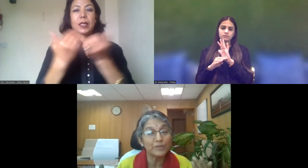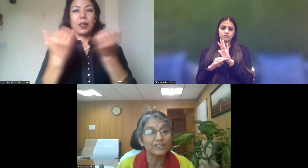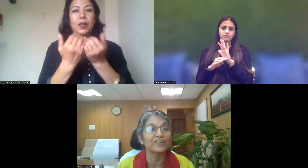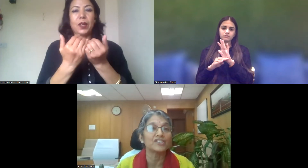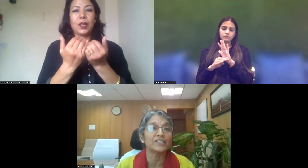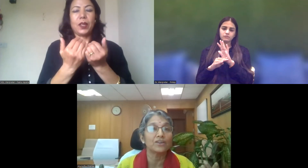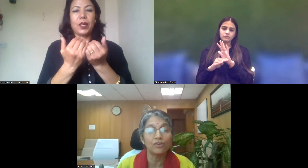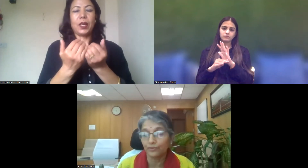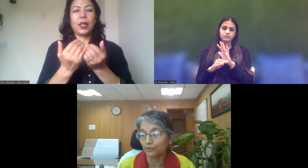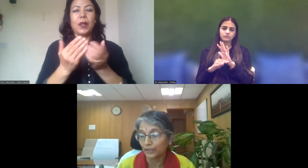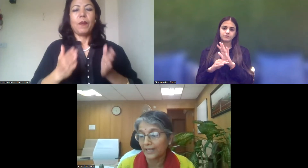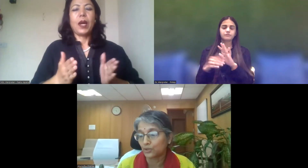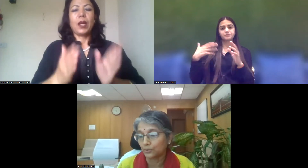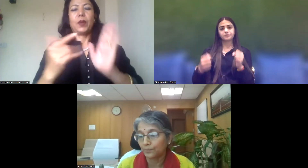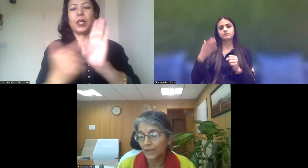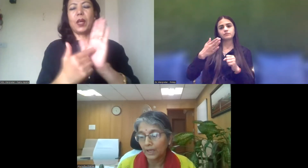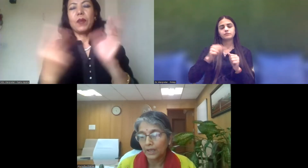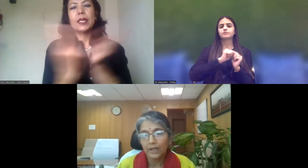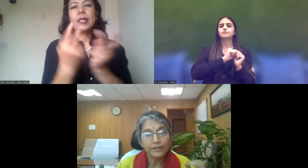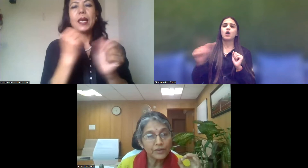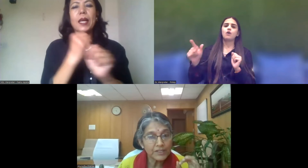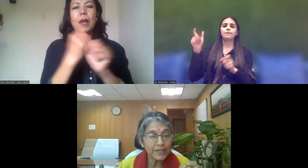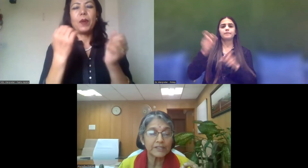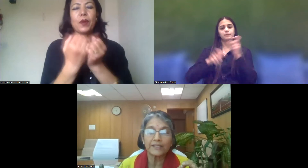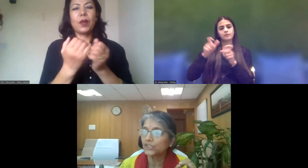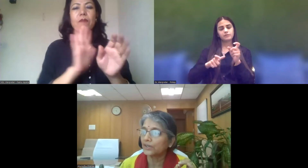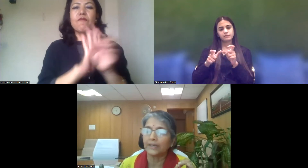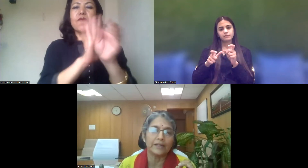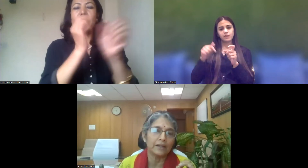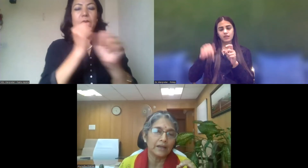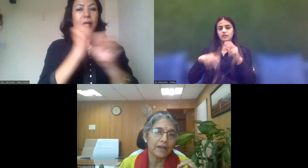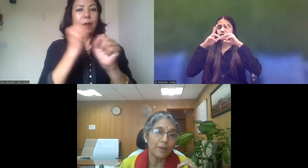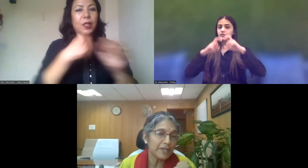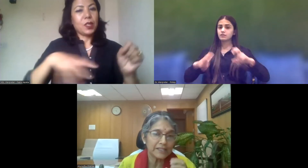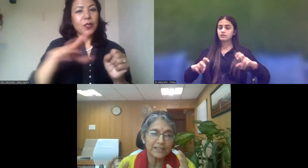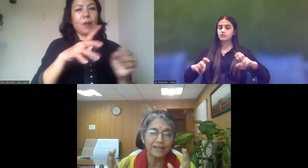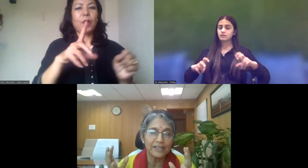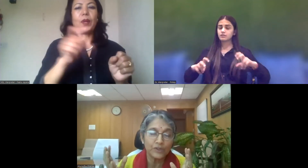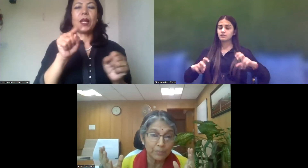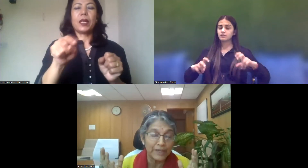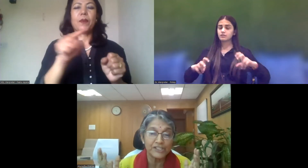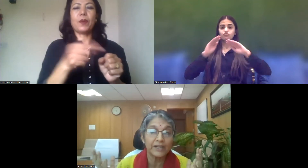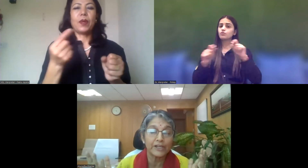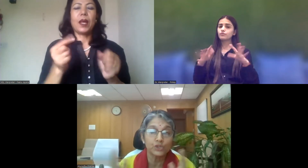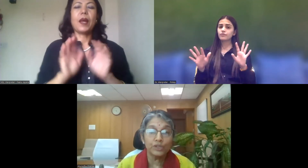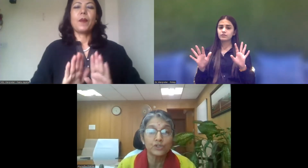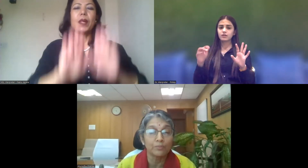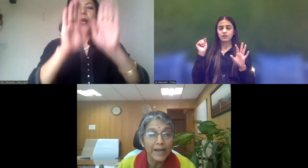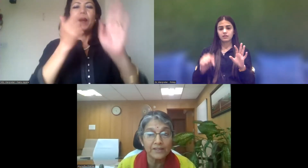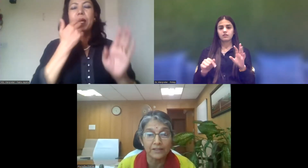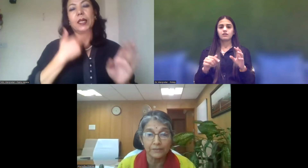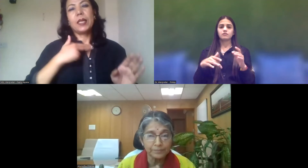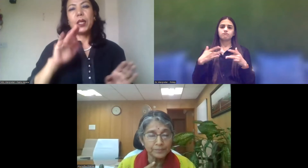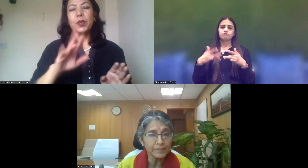and I must congratulate all of you for that too. The research that the children did, I mean, it was a pleasure, and I showed it to